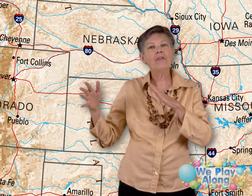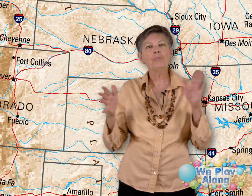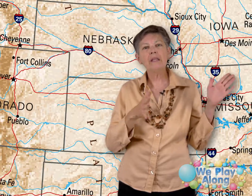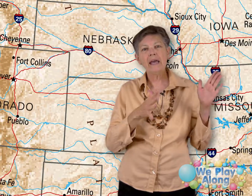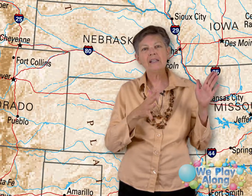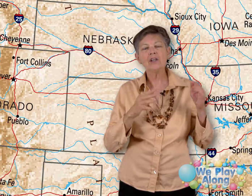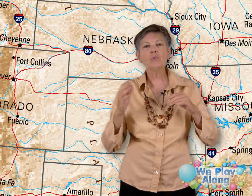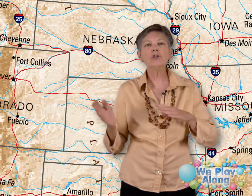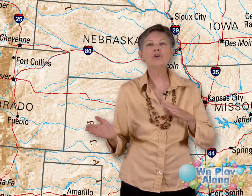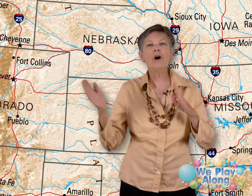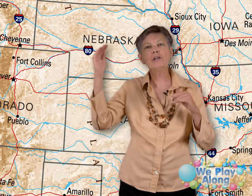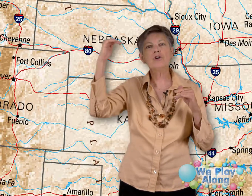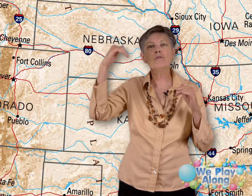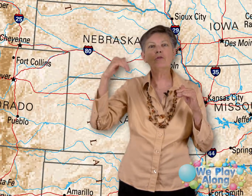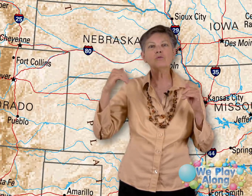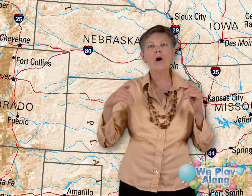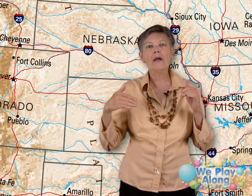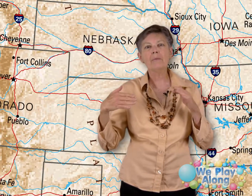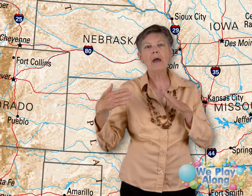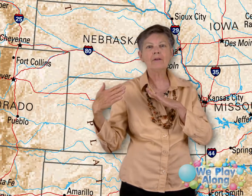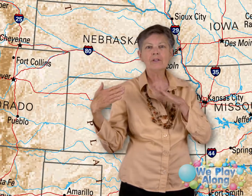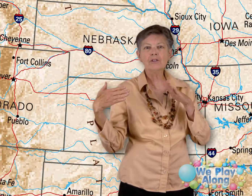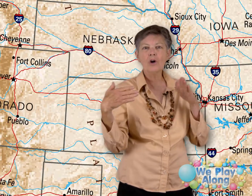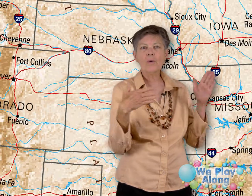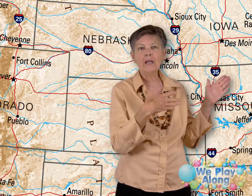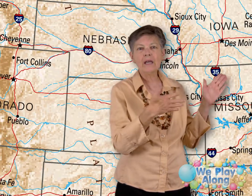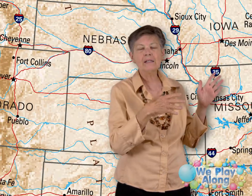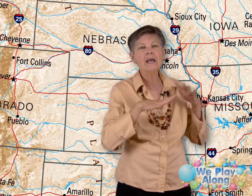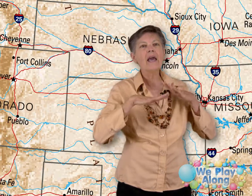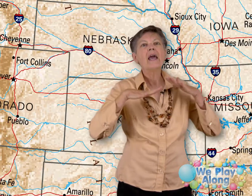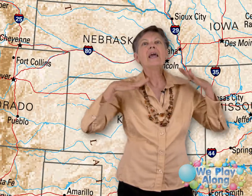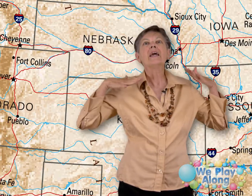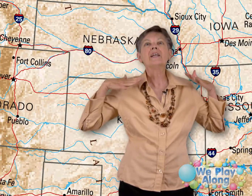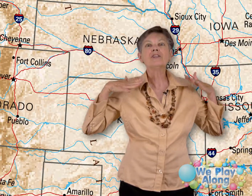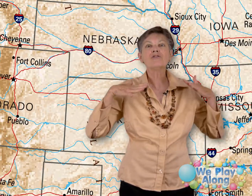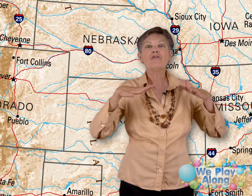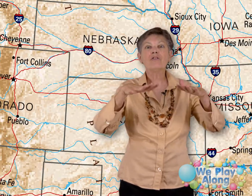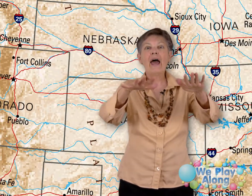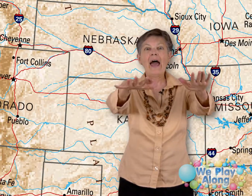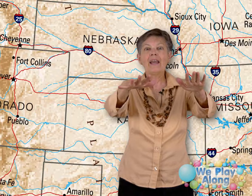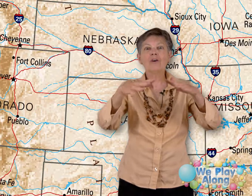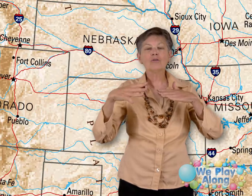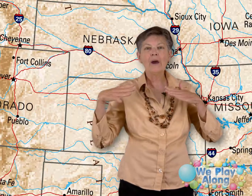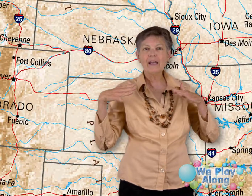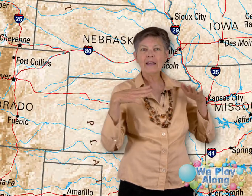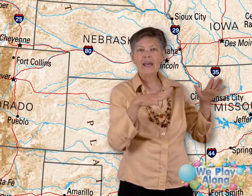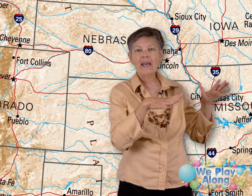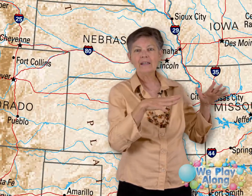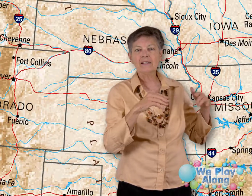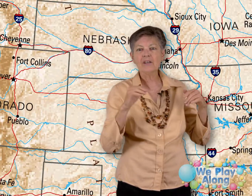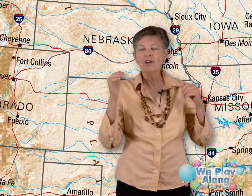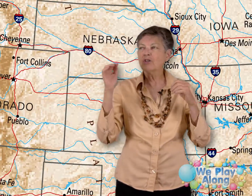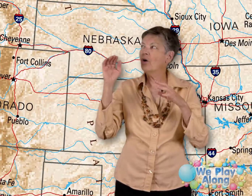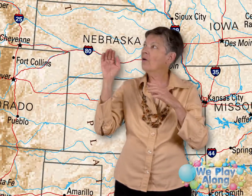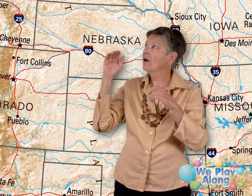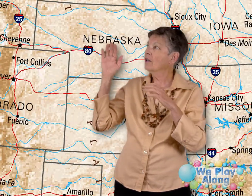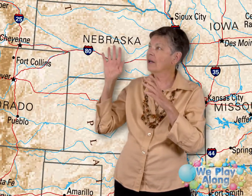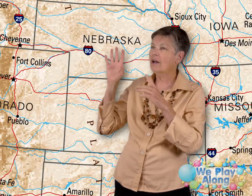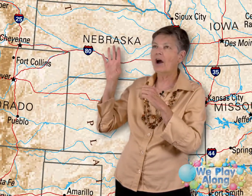the plains. Because once you cross over those Rocky Mountains going east, it is flat. It goes right into Kansas. So looking at